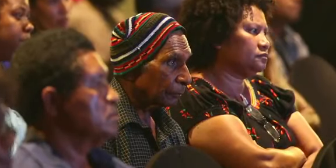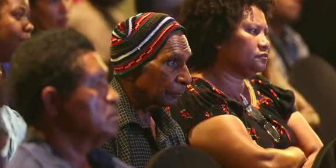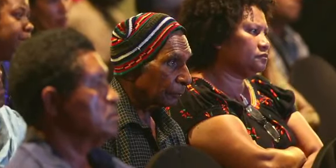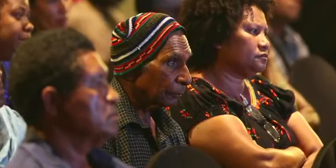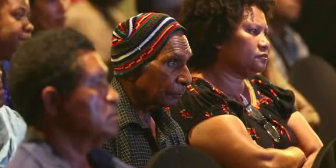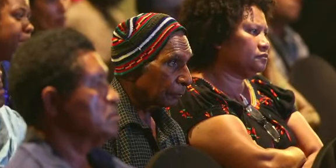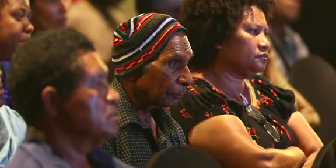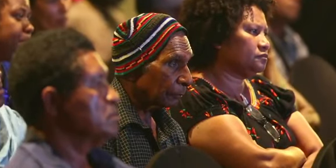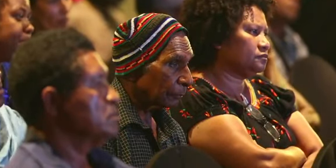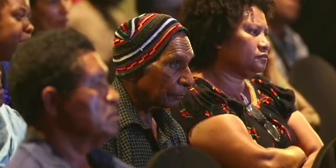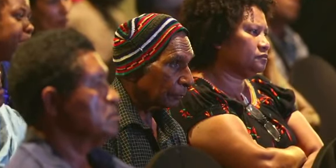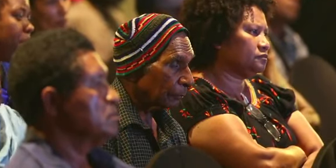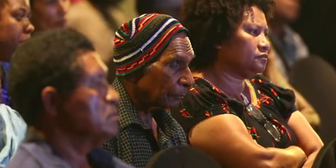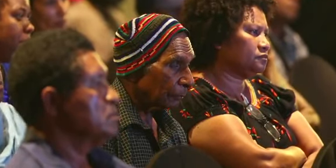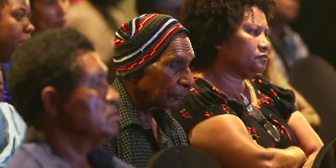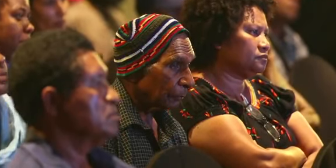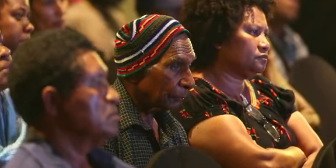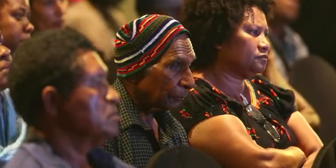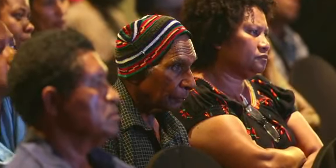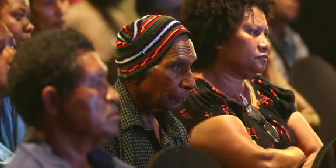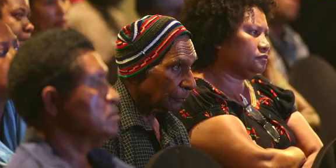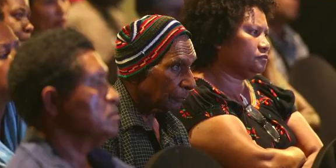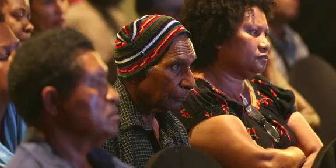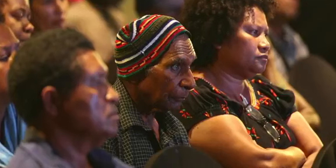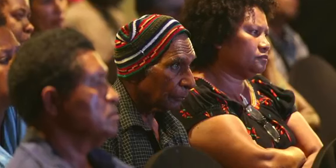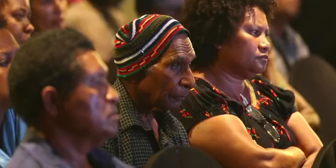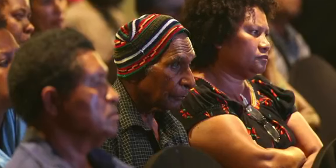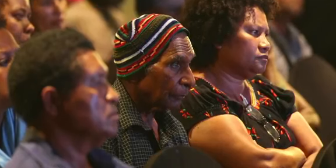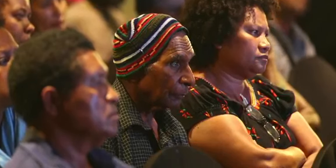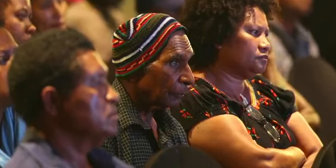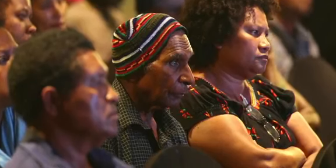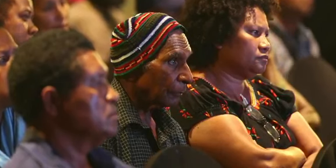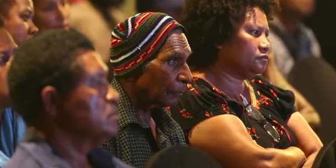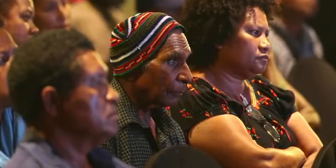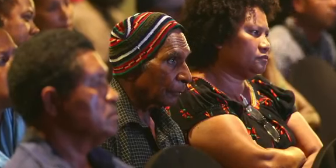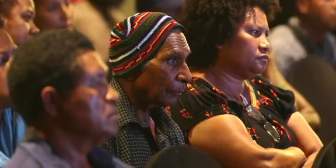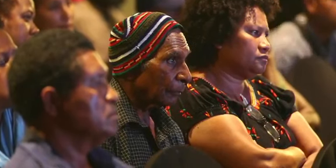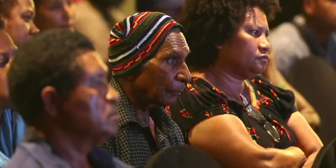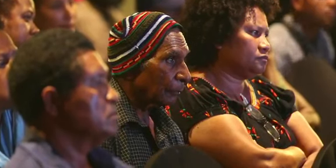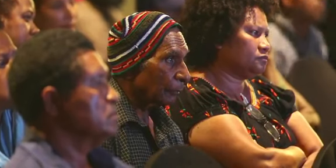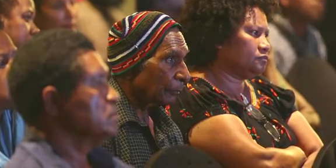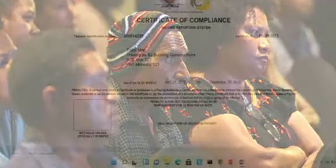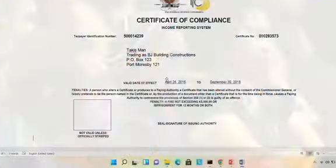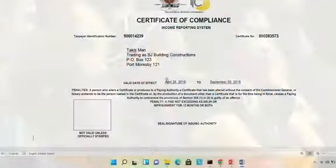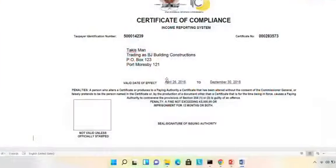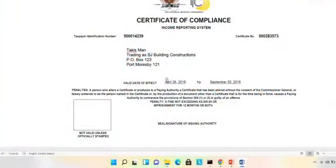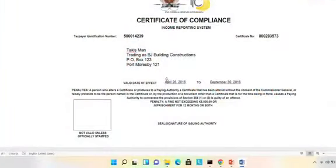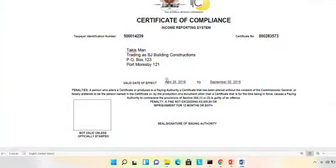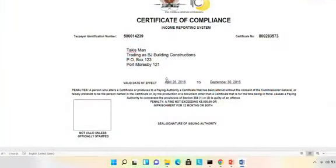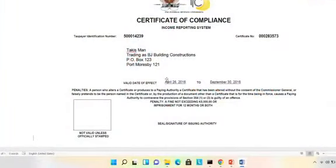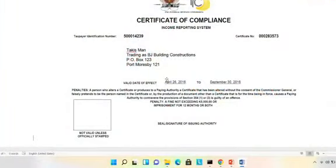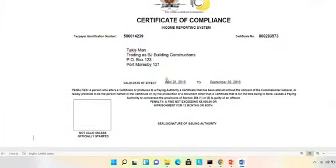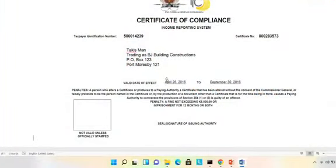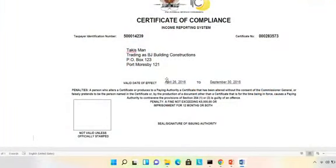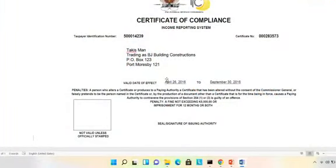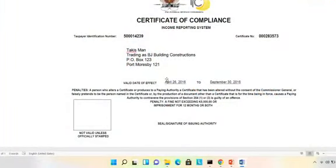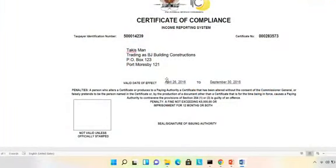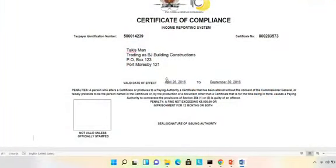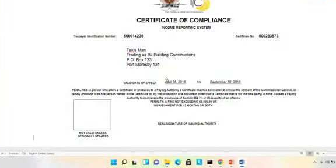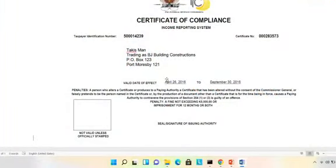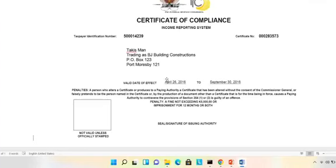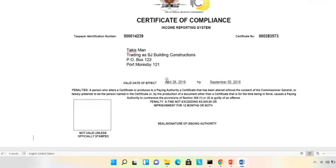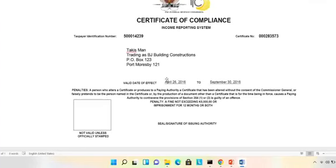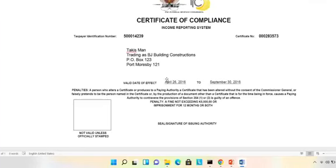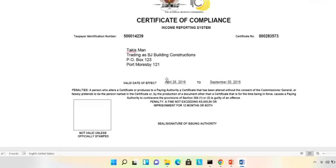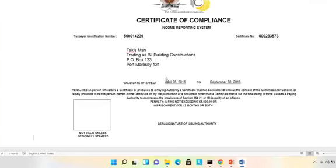That's the first, the old version of certificate of compliance. Okay, we've done away